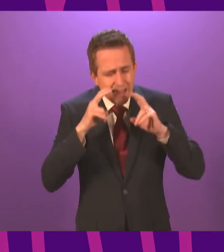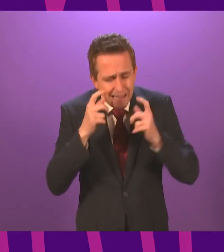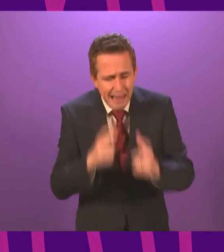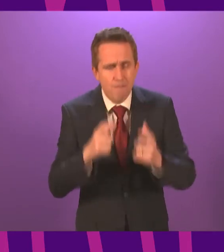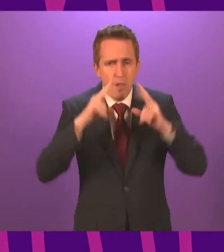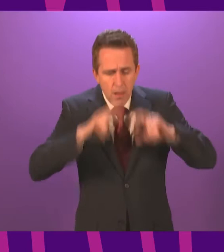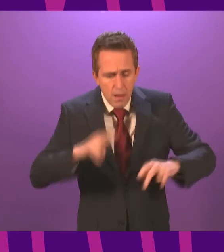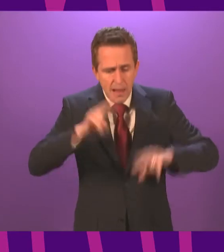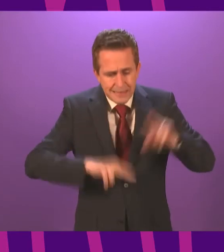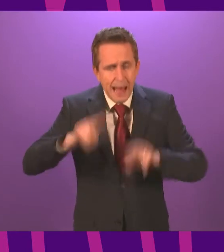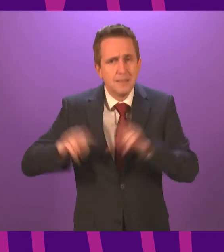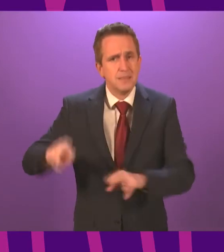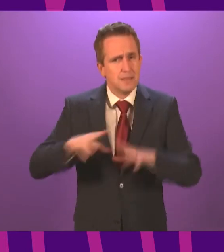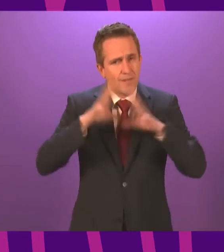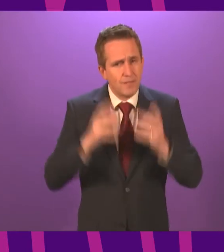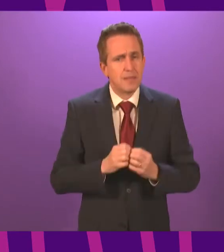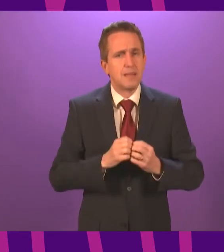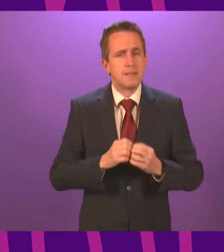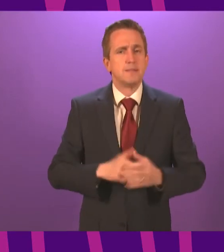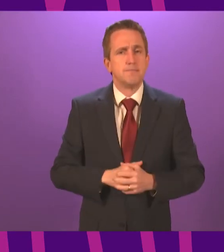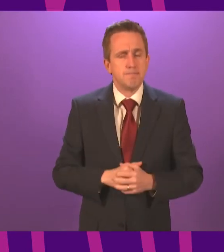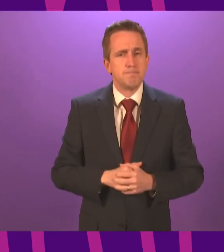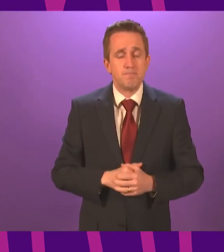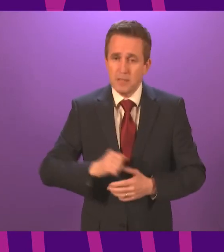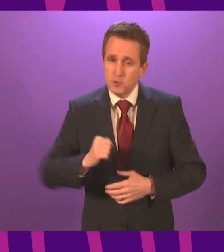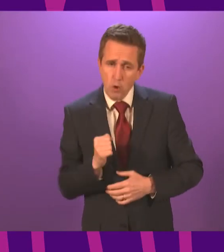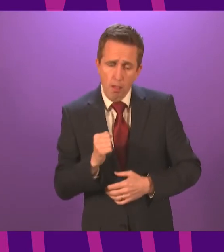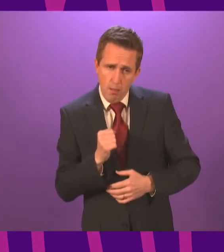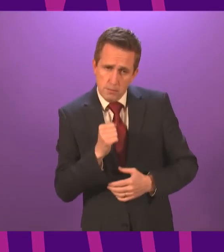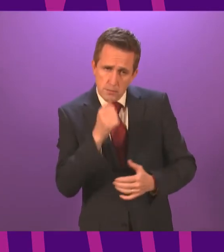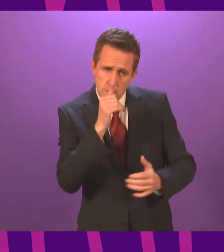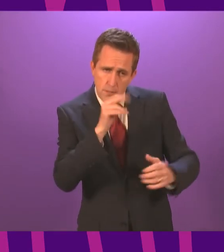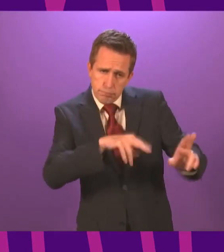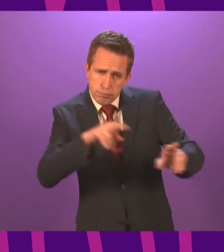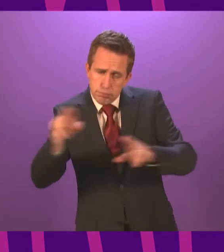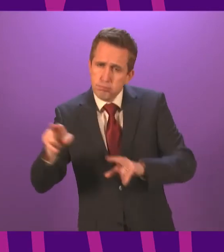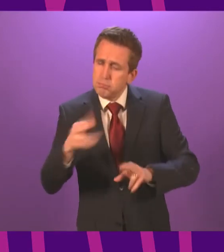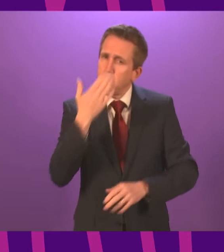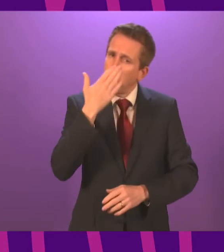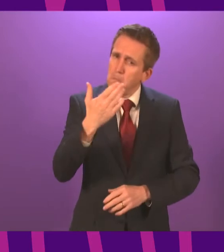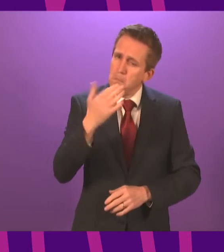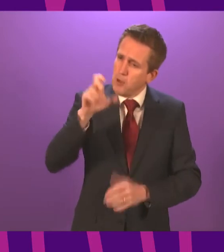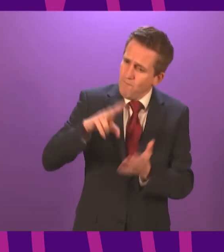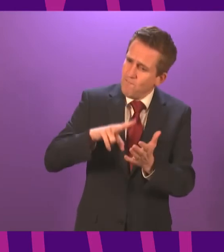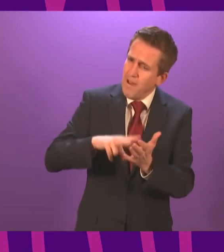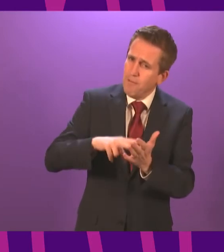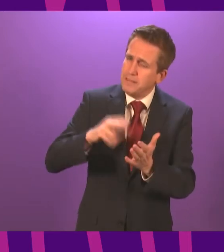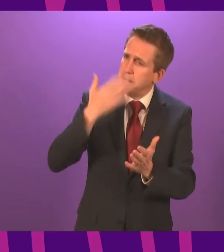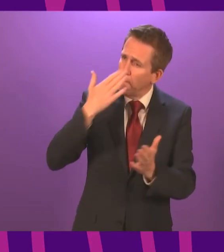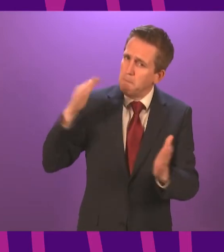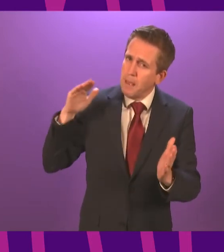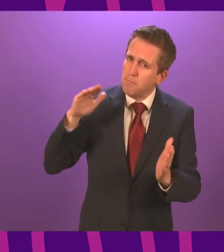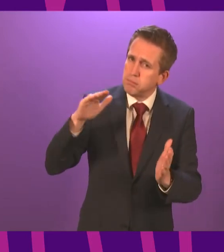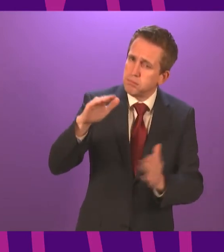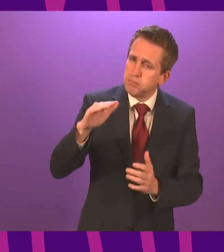analysis. This week's review found that the picture across Scotland is improving, but that numbers are still high and progress is slowing. So